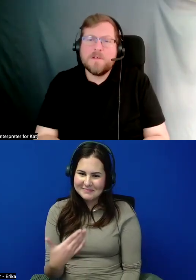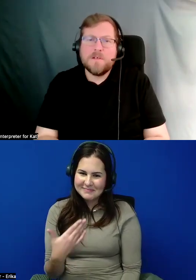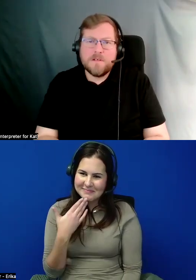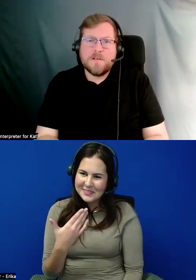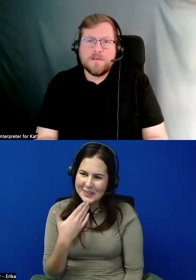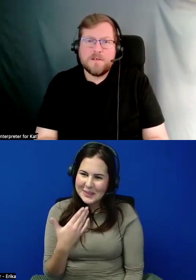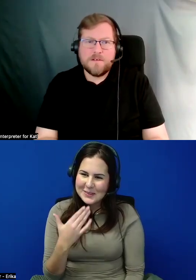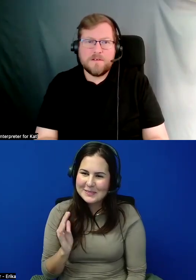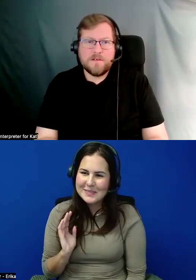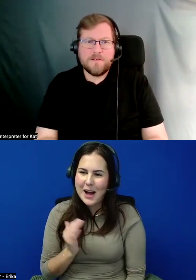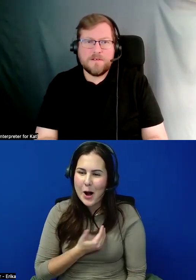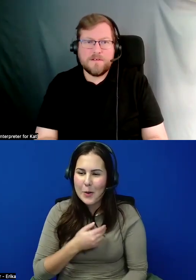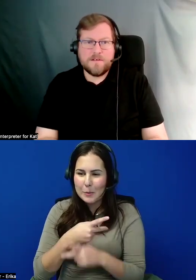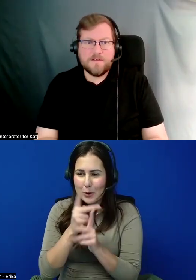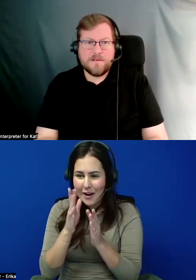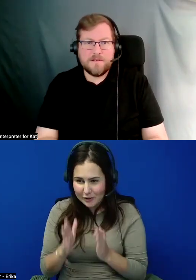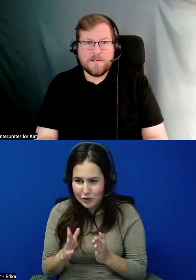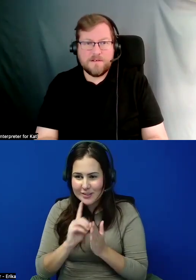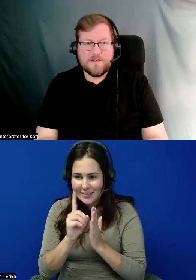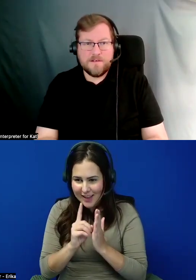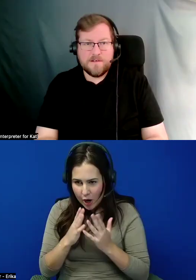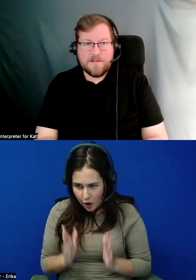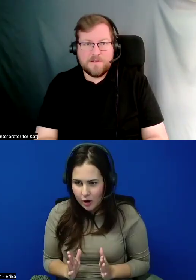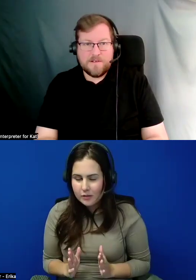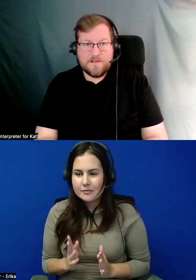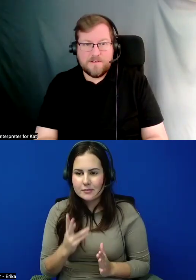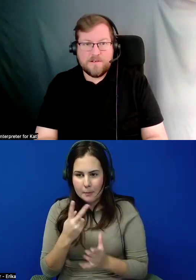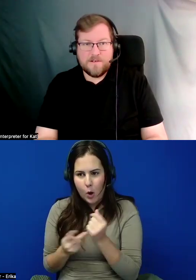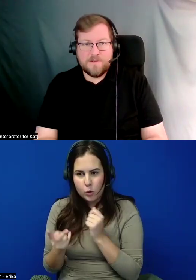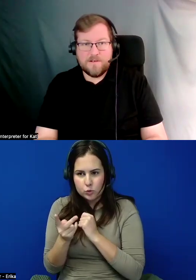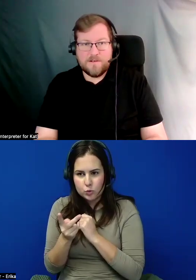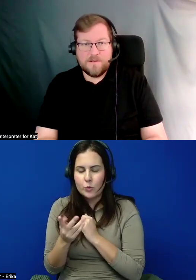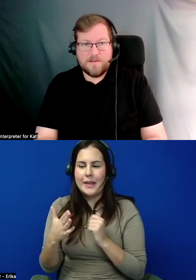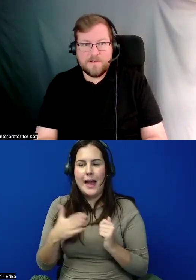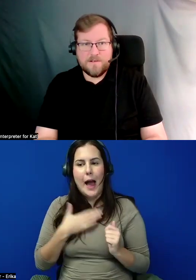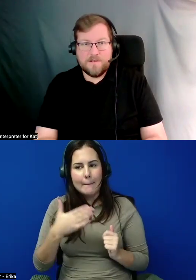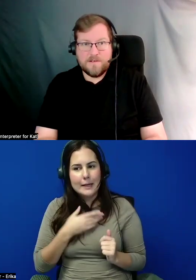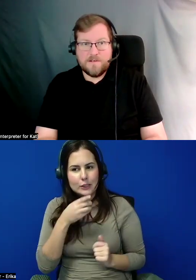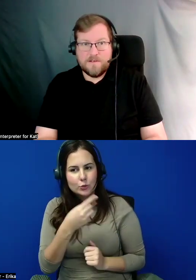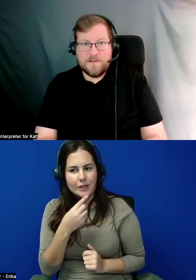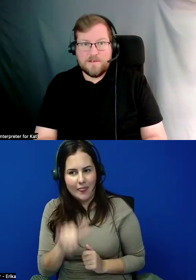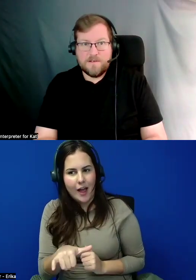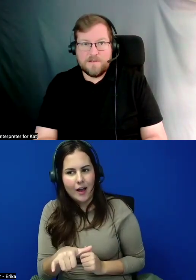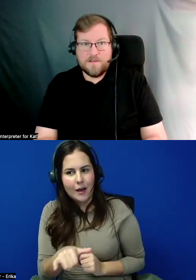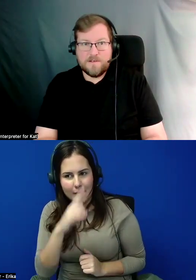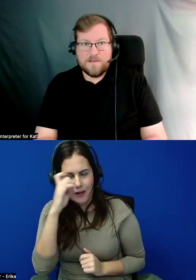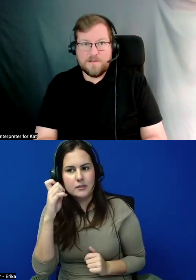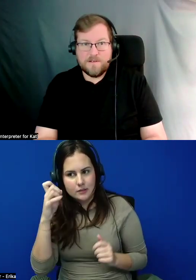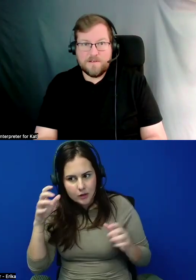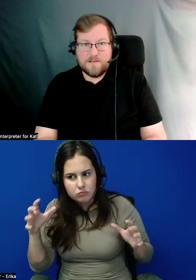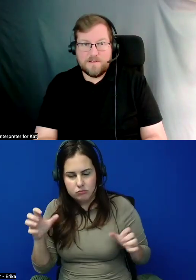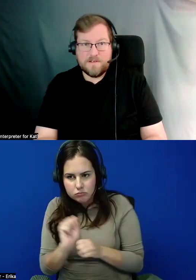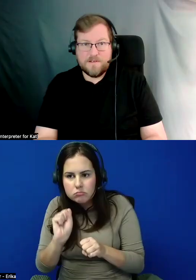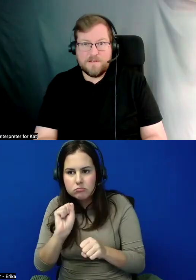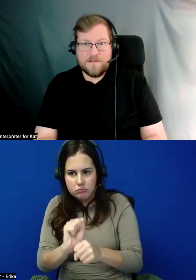Our production designer Olga and art director Paolo would be very happy to hear you say that. They put a lot of work into making it look amazing, and we spent